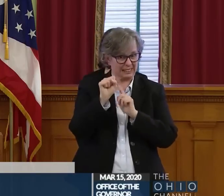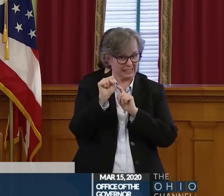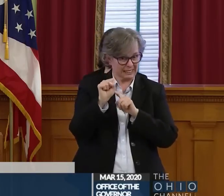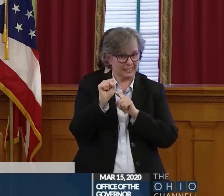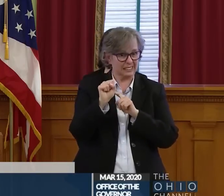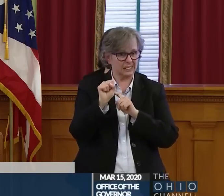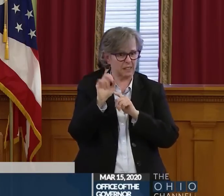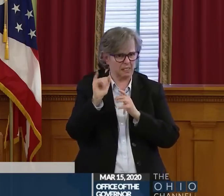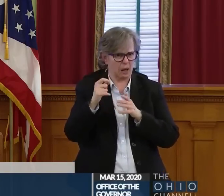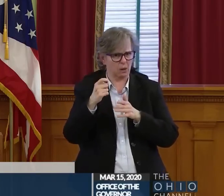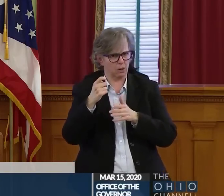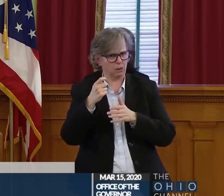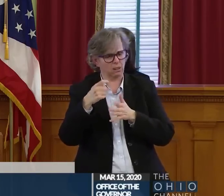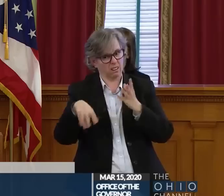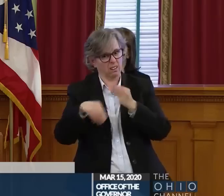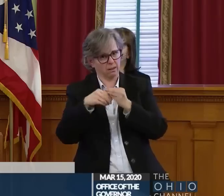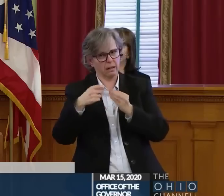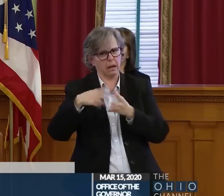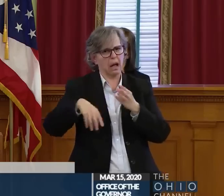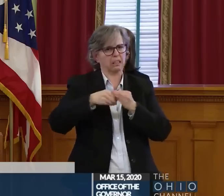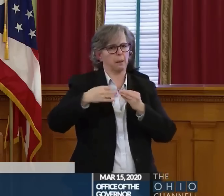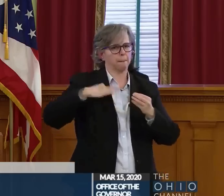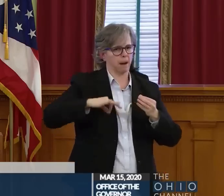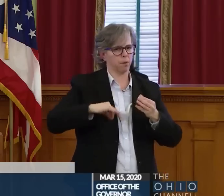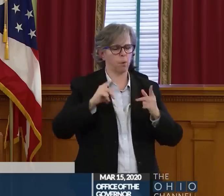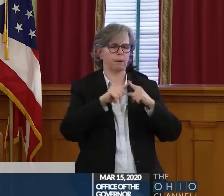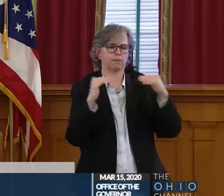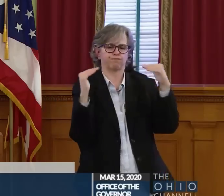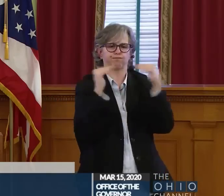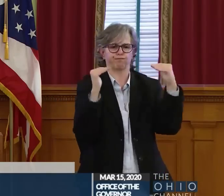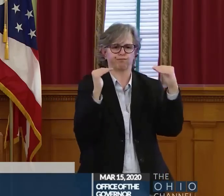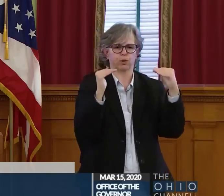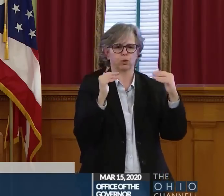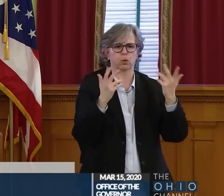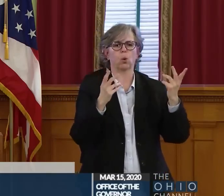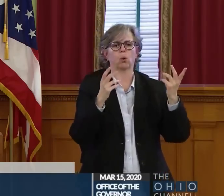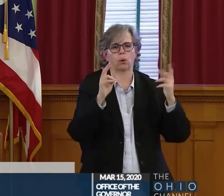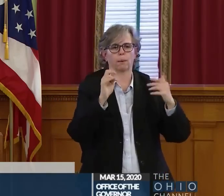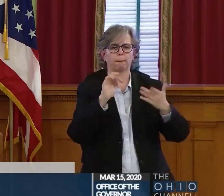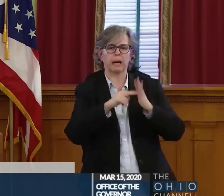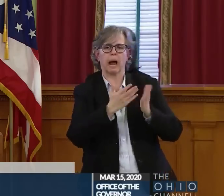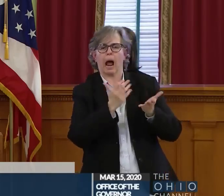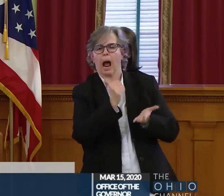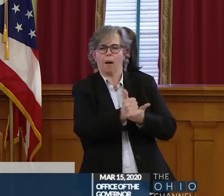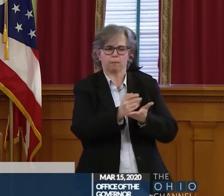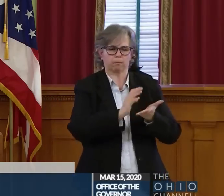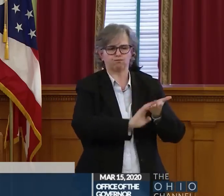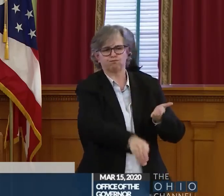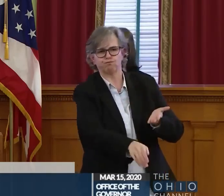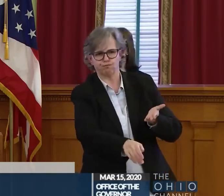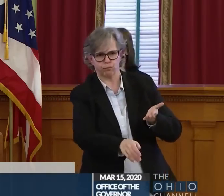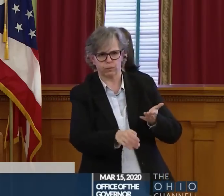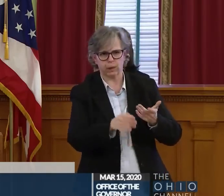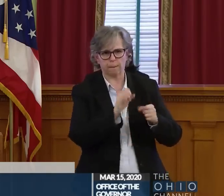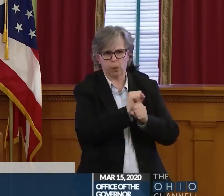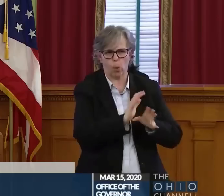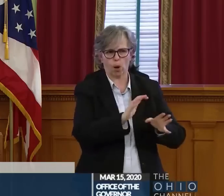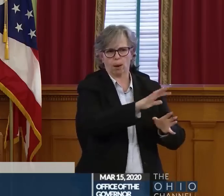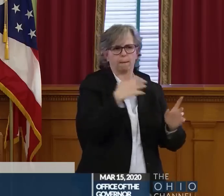will be mutualized. The Ohio Department of Job and Family Services will waive employer penalties for late reporting